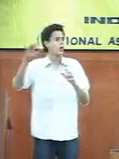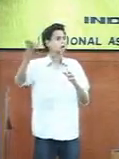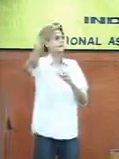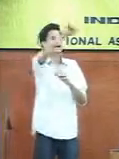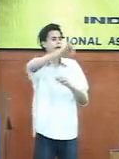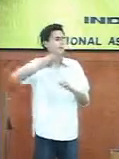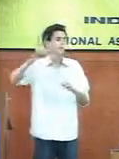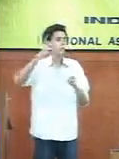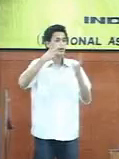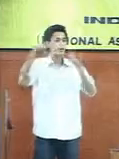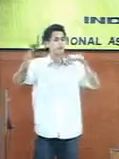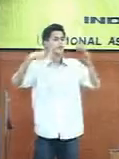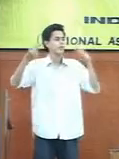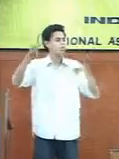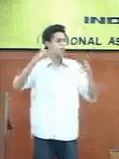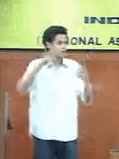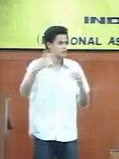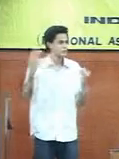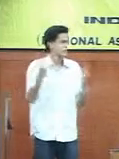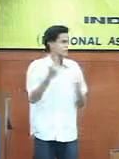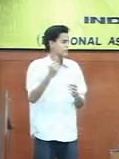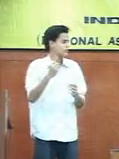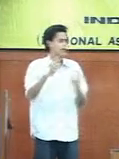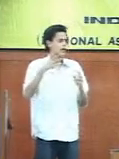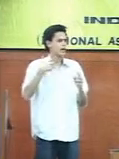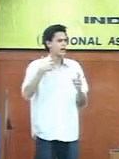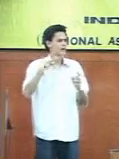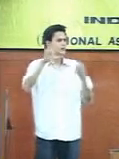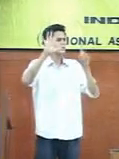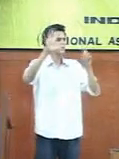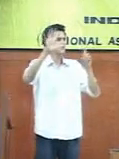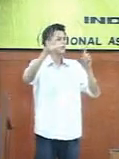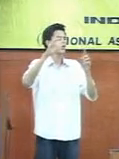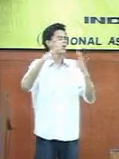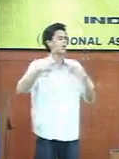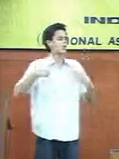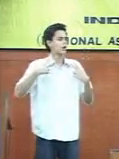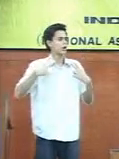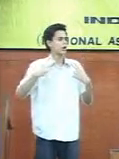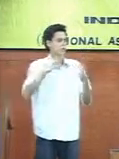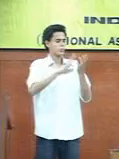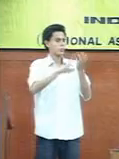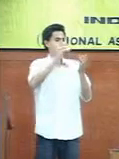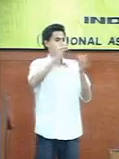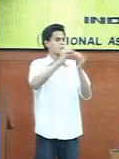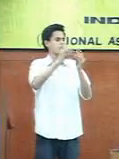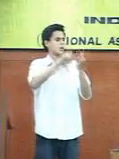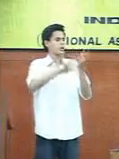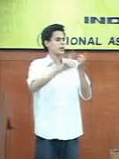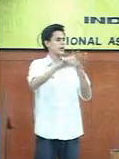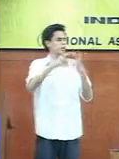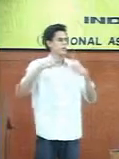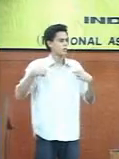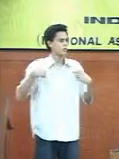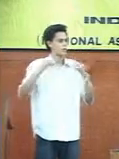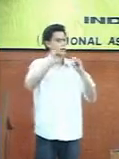that on an experimental basis, six mobile courts have been set up, which will not only grant disability